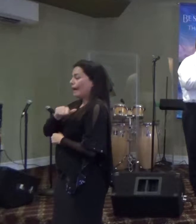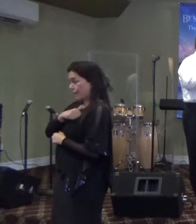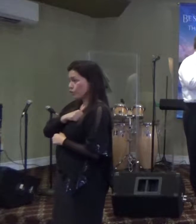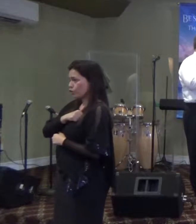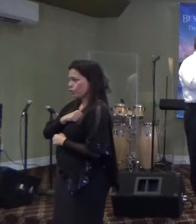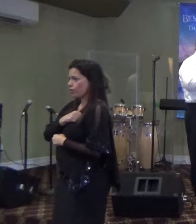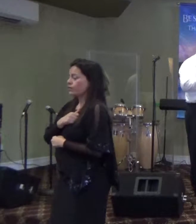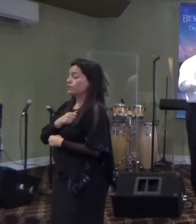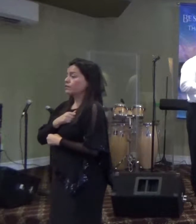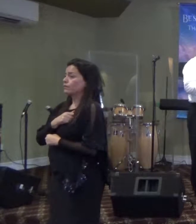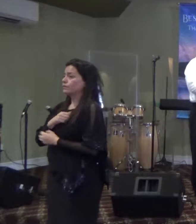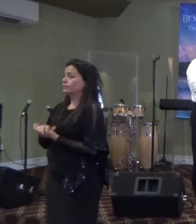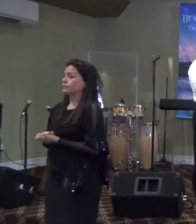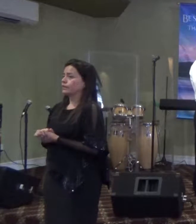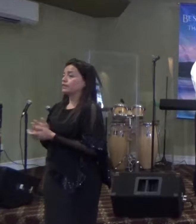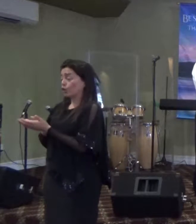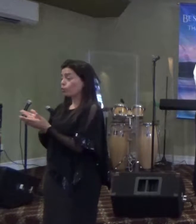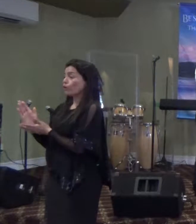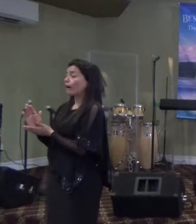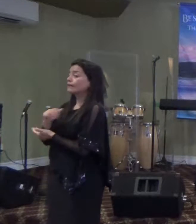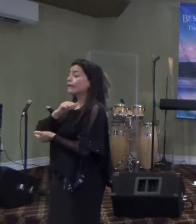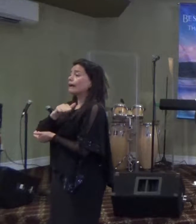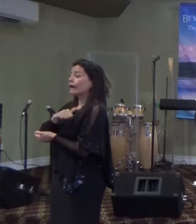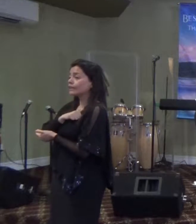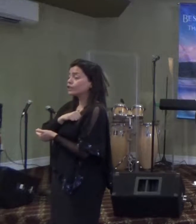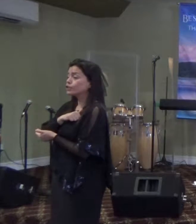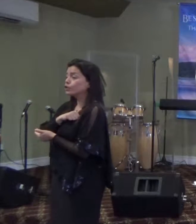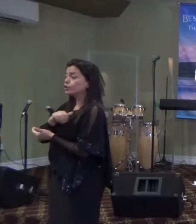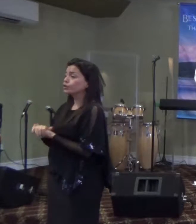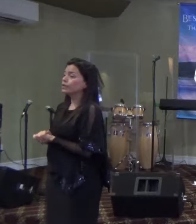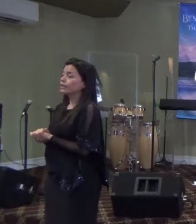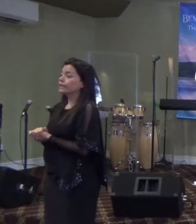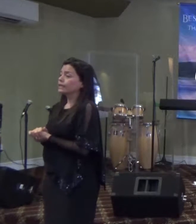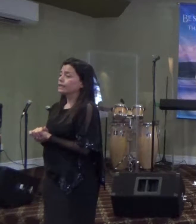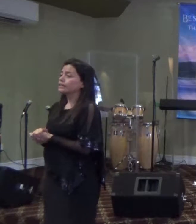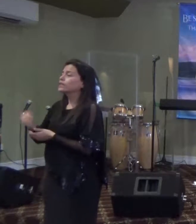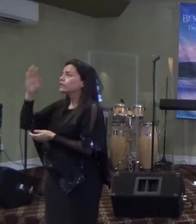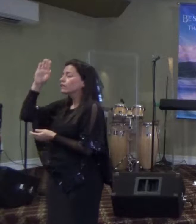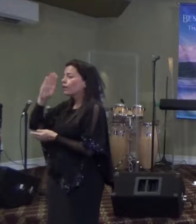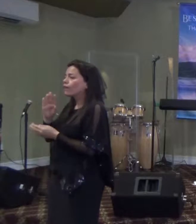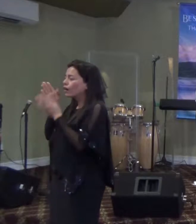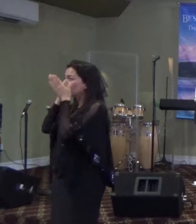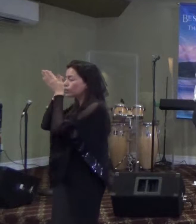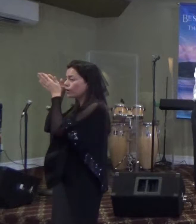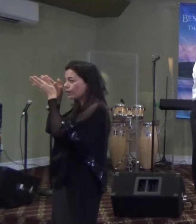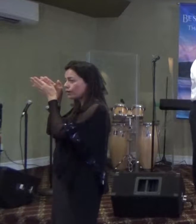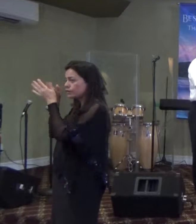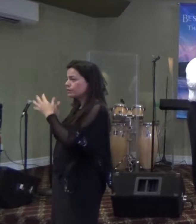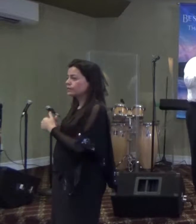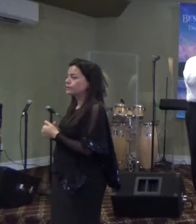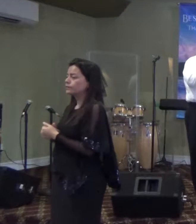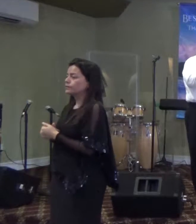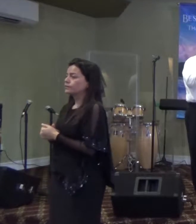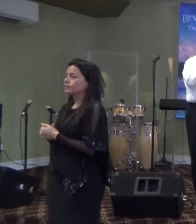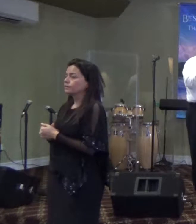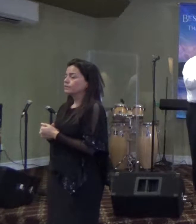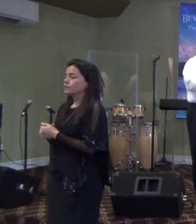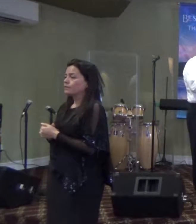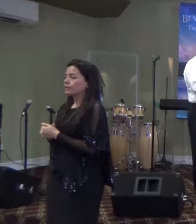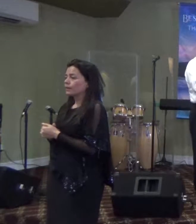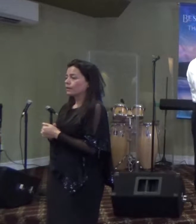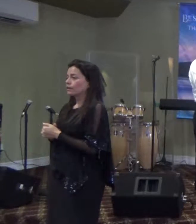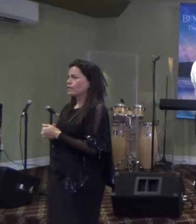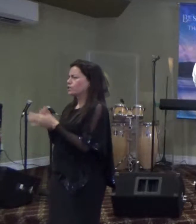correcta, correct es attitude, la actitud teocéntrica, is a theocentric, theocentric, donde Dios es